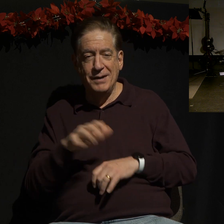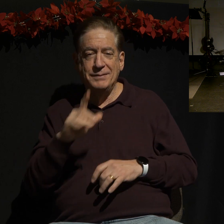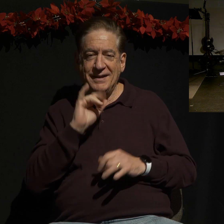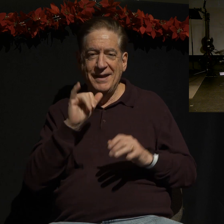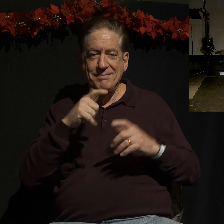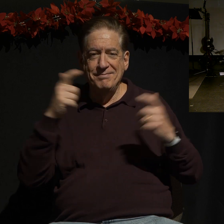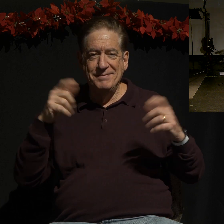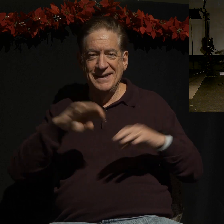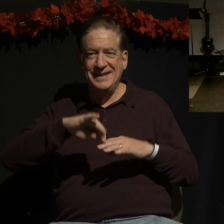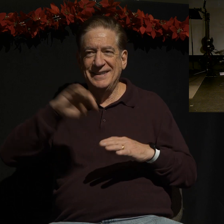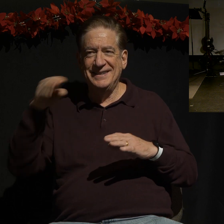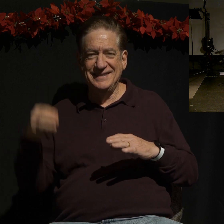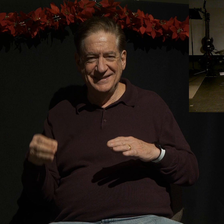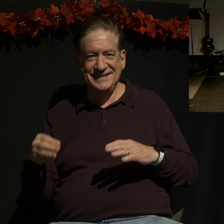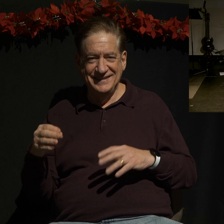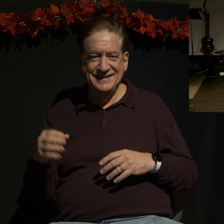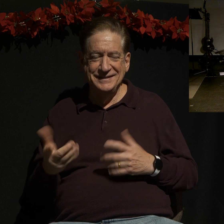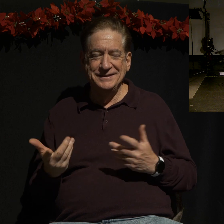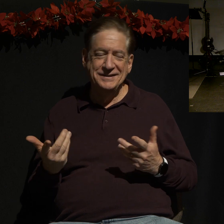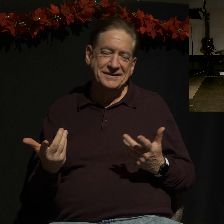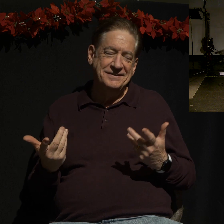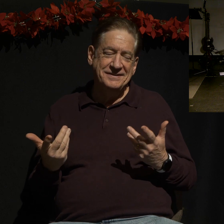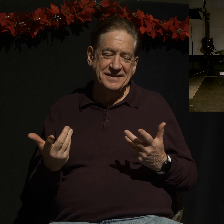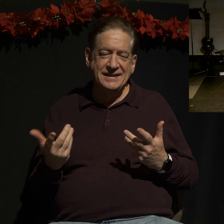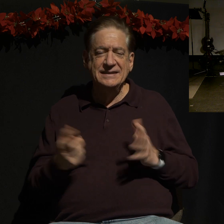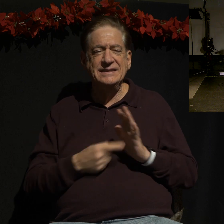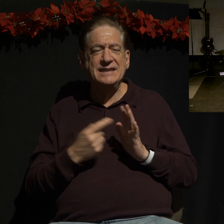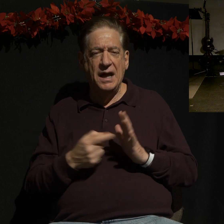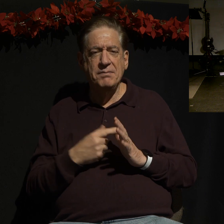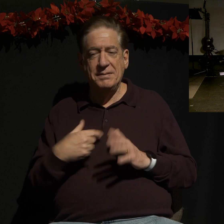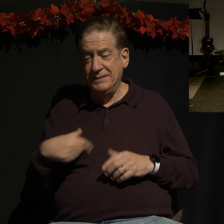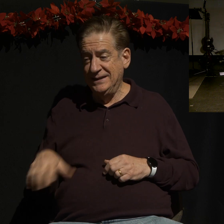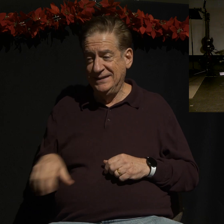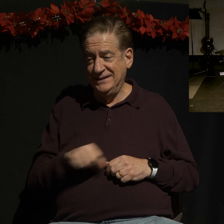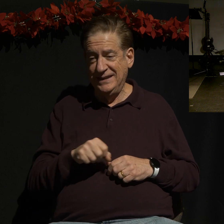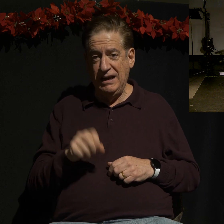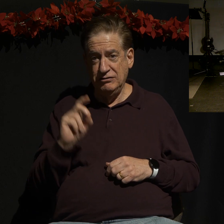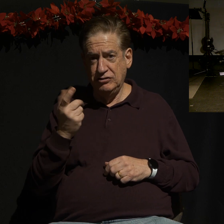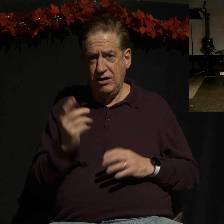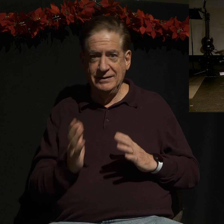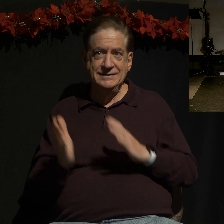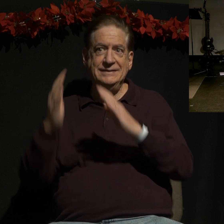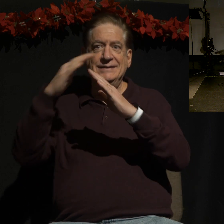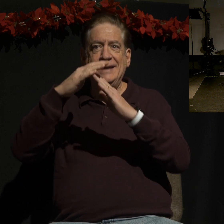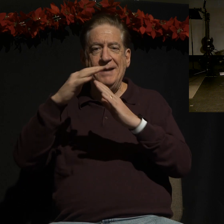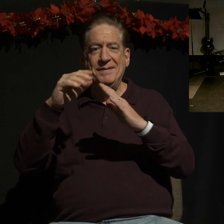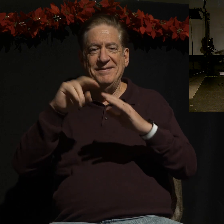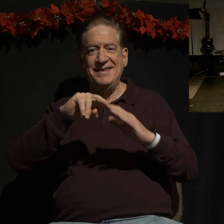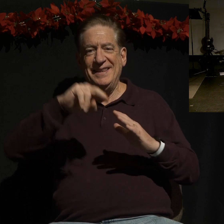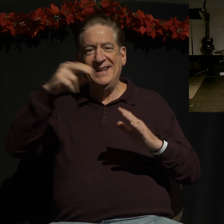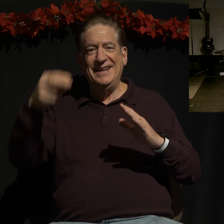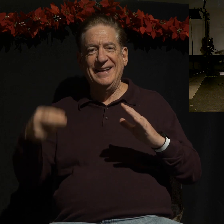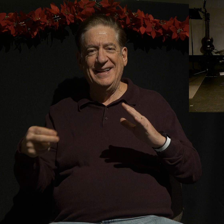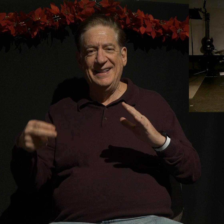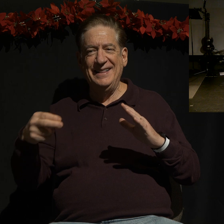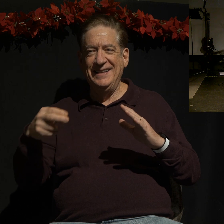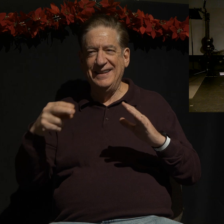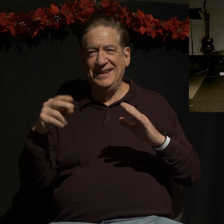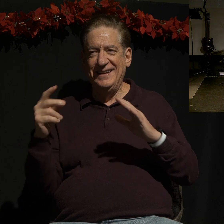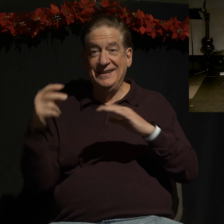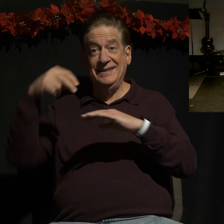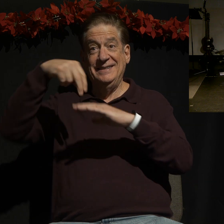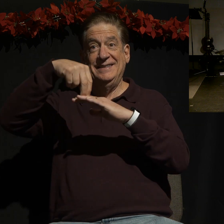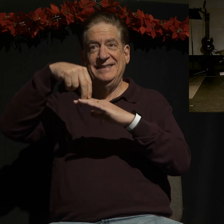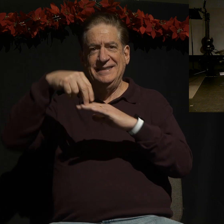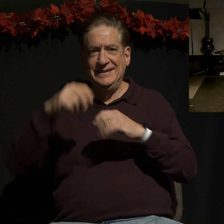hills. And so sometimes I take the dogs up to the top of this hill, and it's kind of like a stretch of